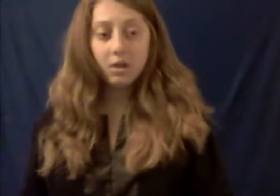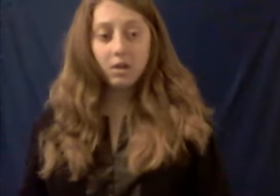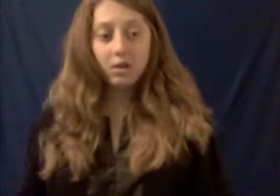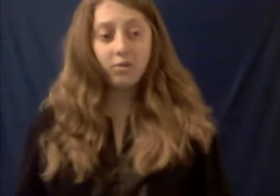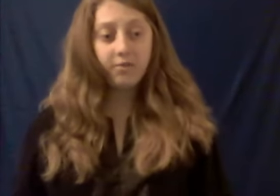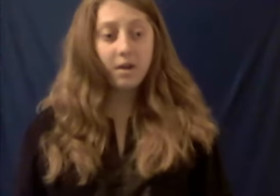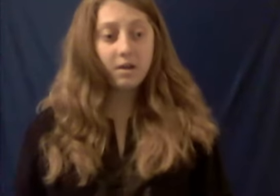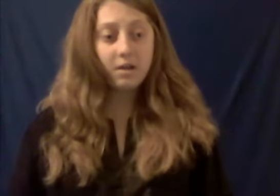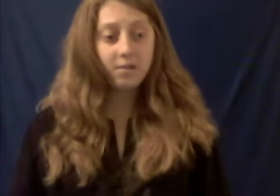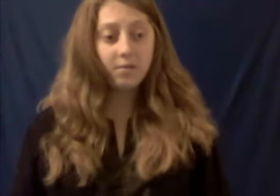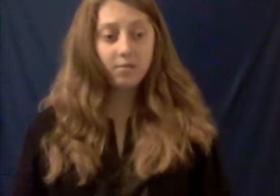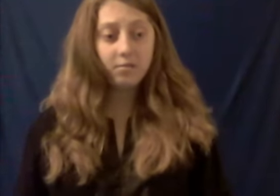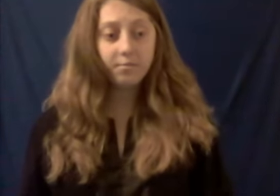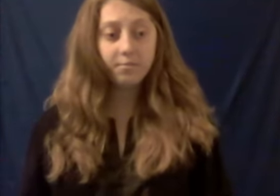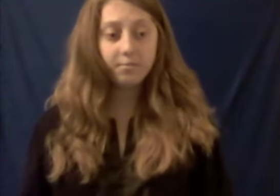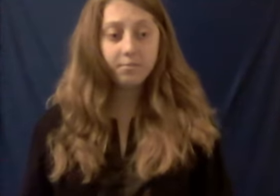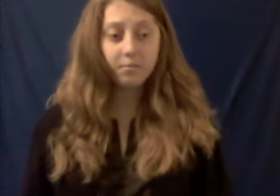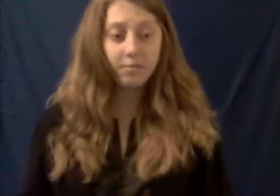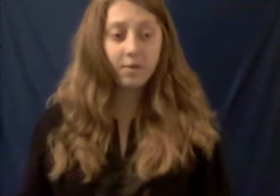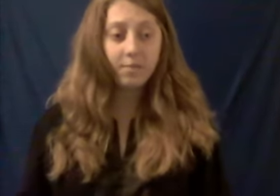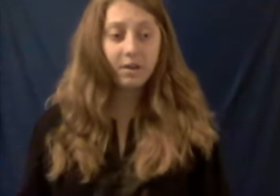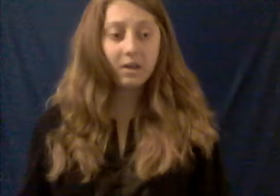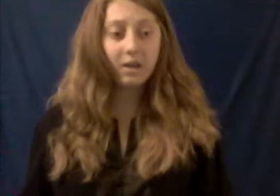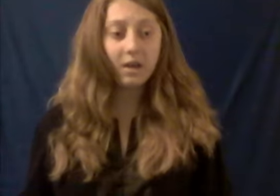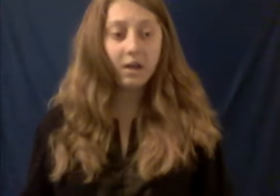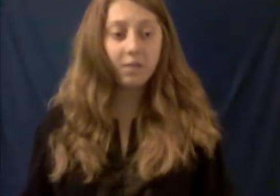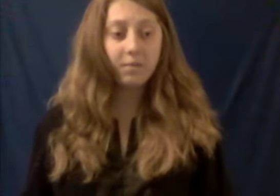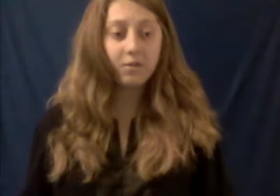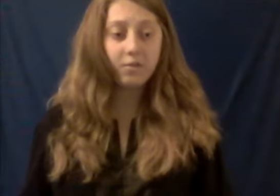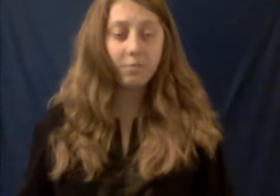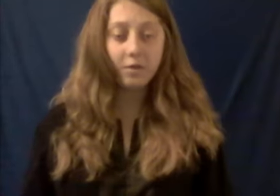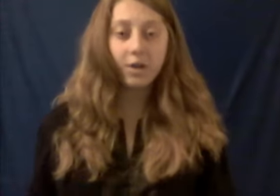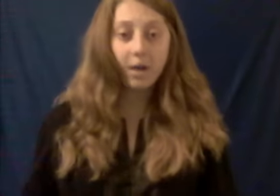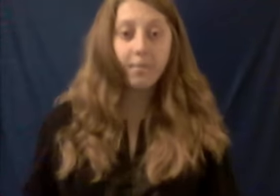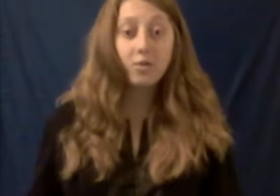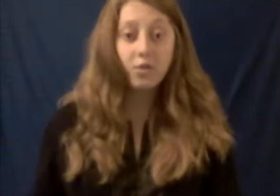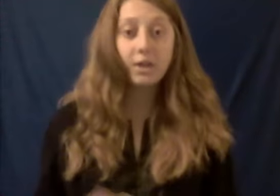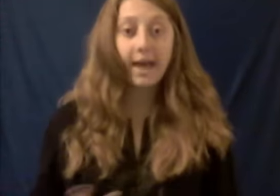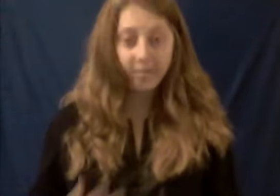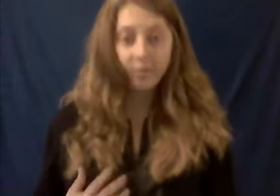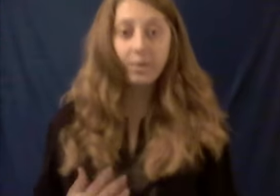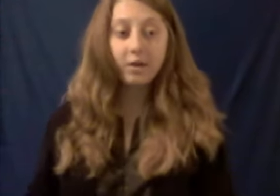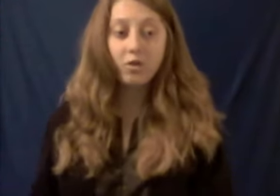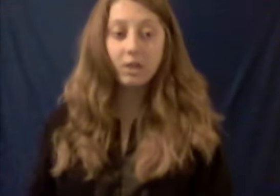It just varies. Sometimes it can get high, but it just depends on how much gas we actually use.